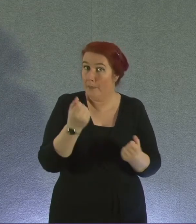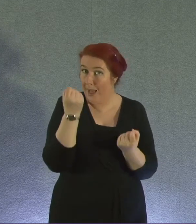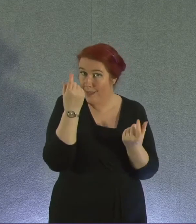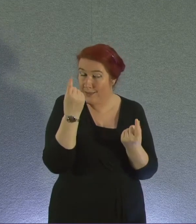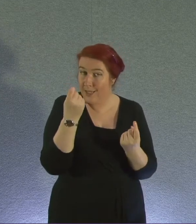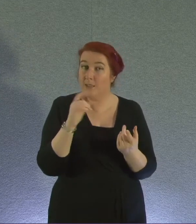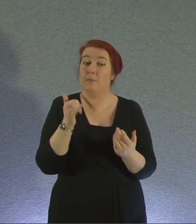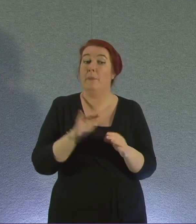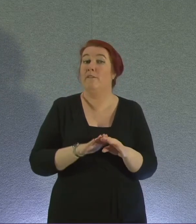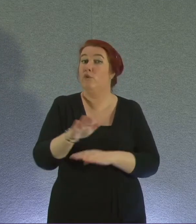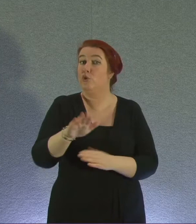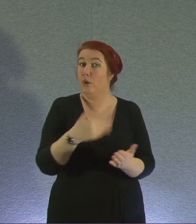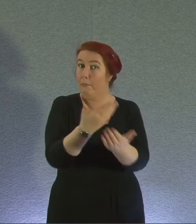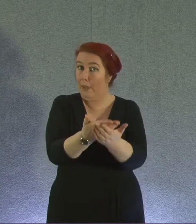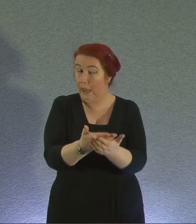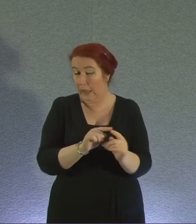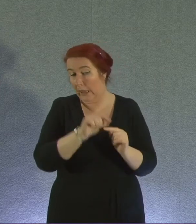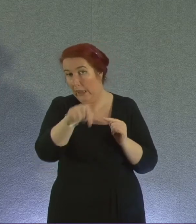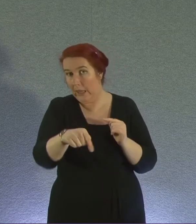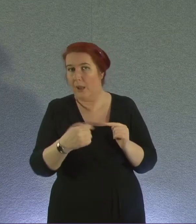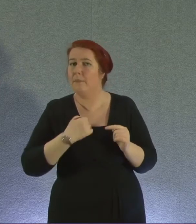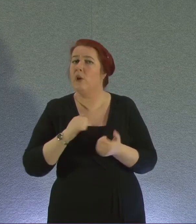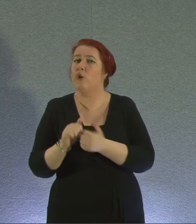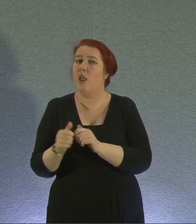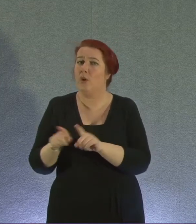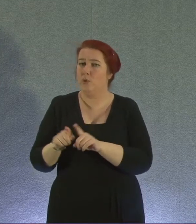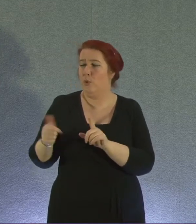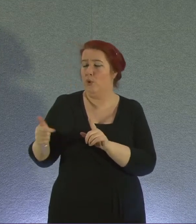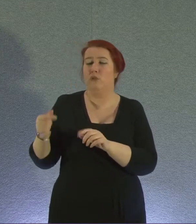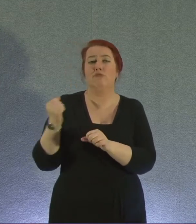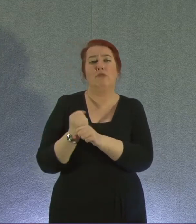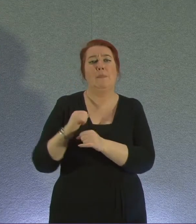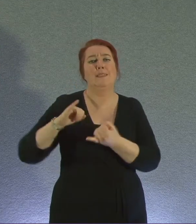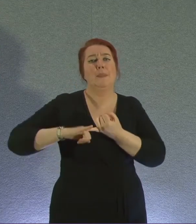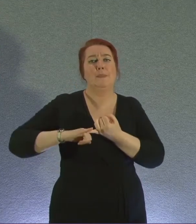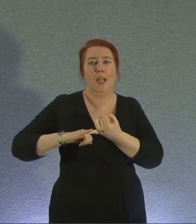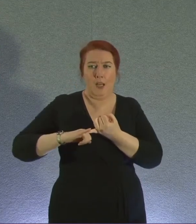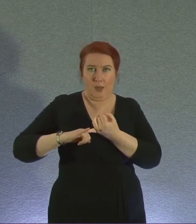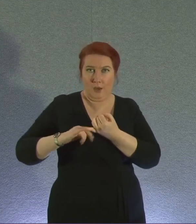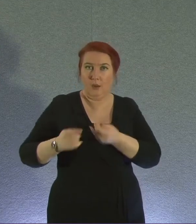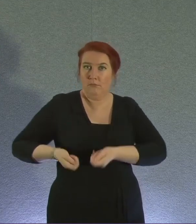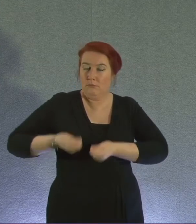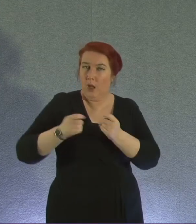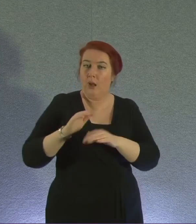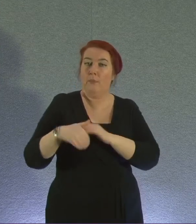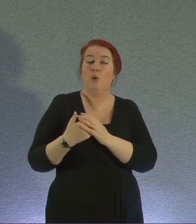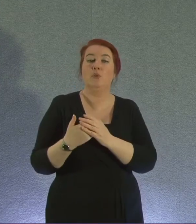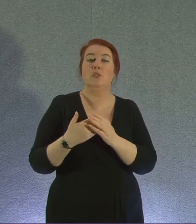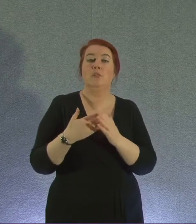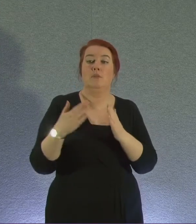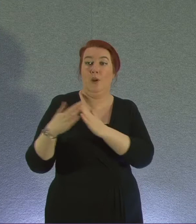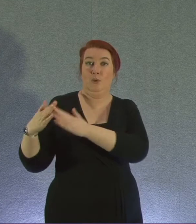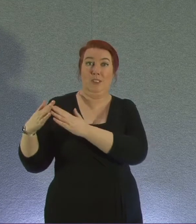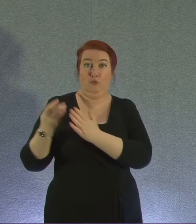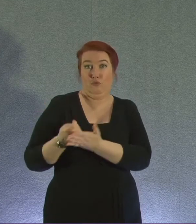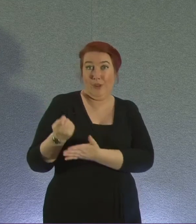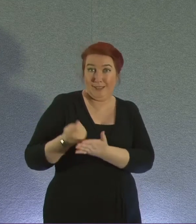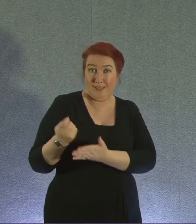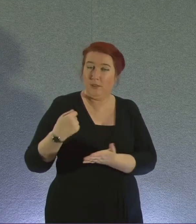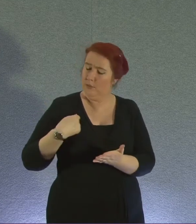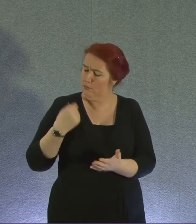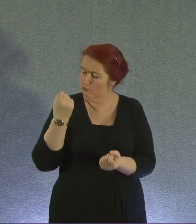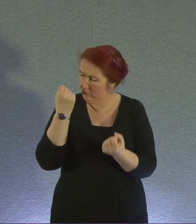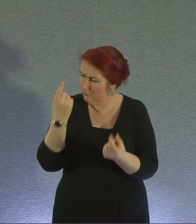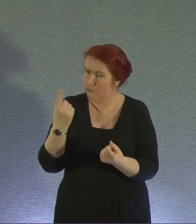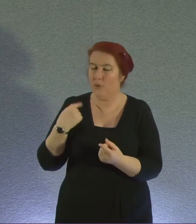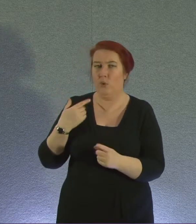subsequent bill. My colleague Graham Simpson has suggested things around property rentals, whereby we recognise that